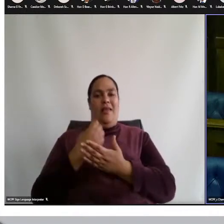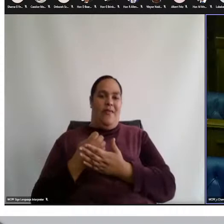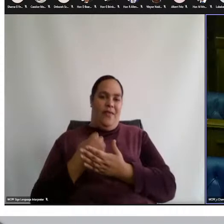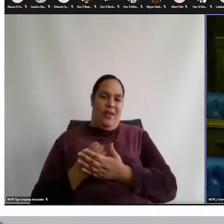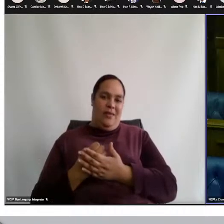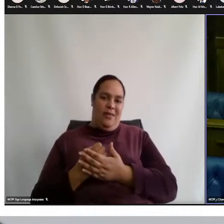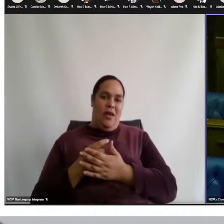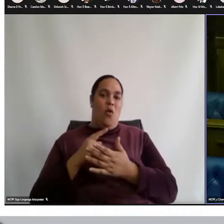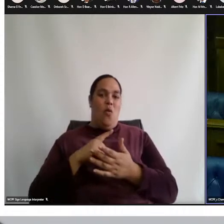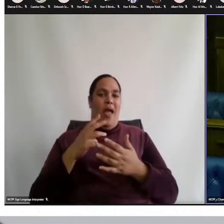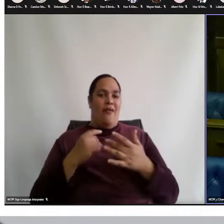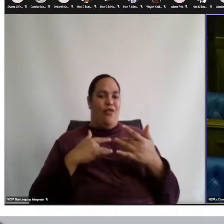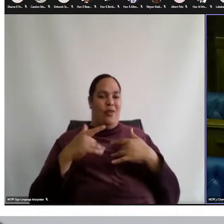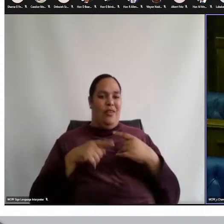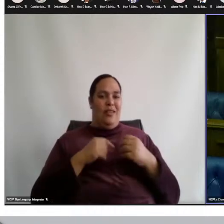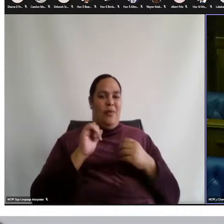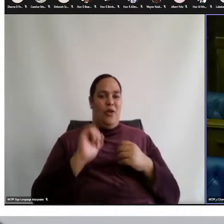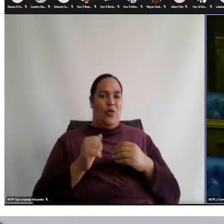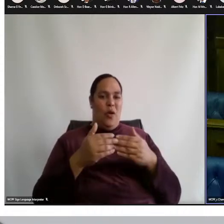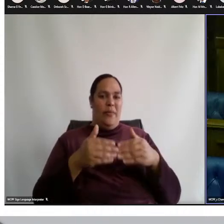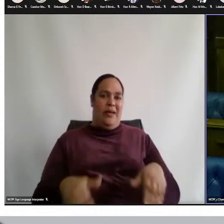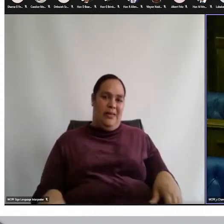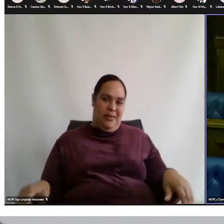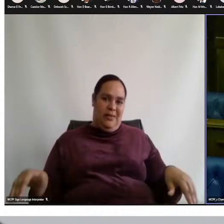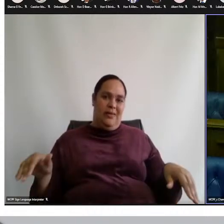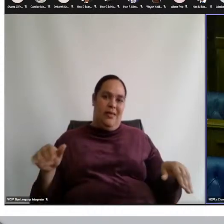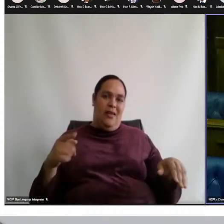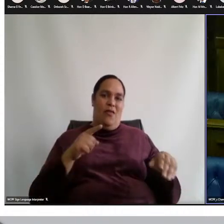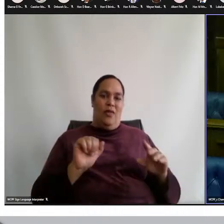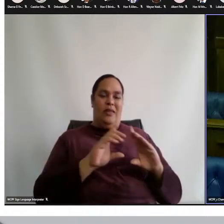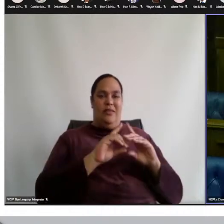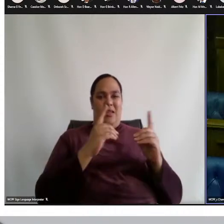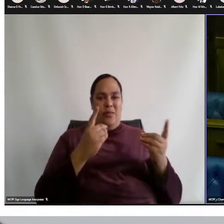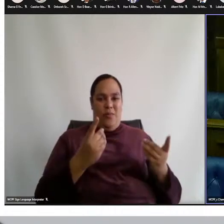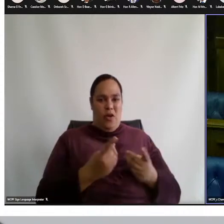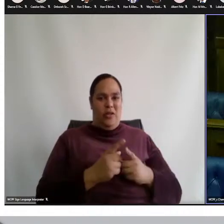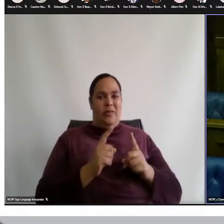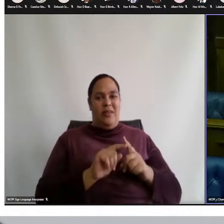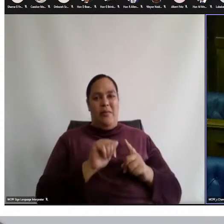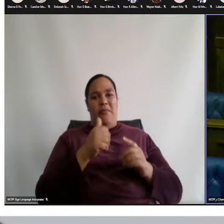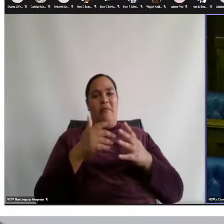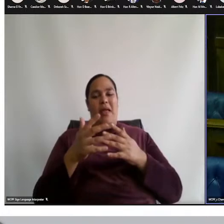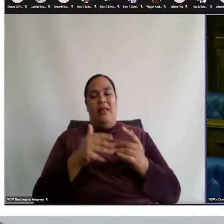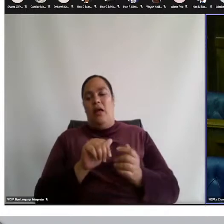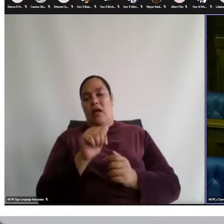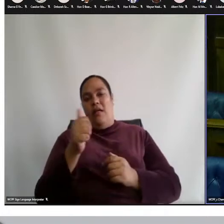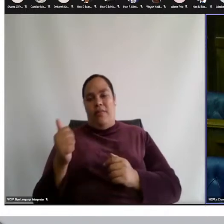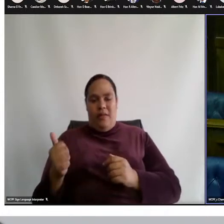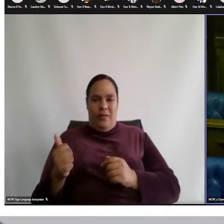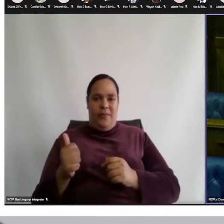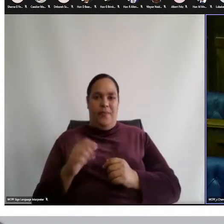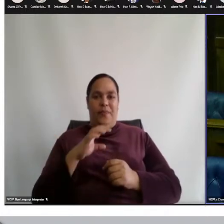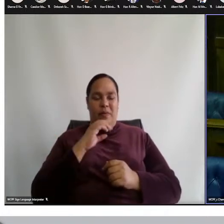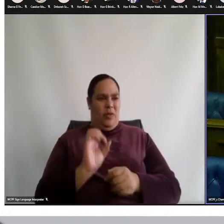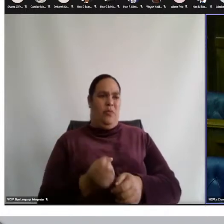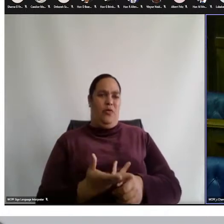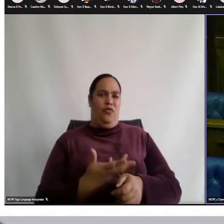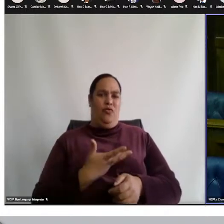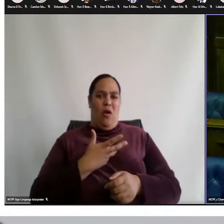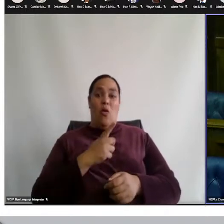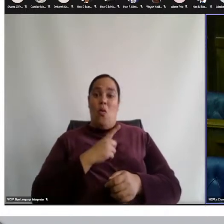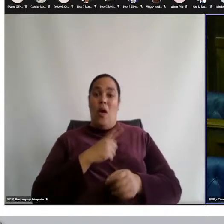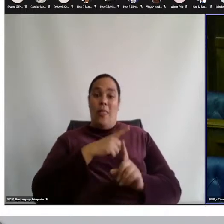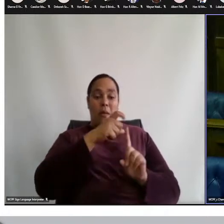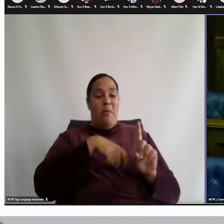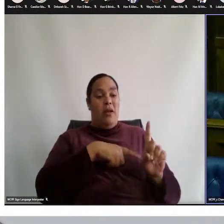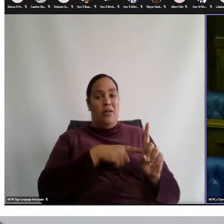raising concerns about the bias of this department and other matters. That is shocking, that someone who is